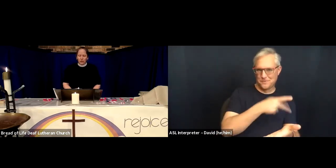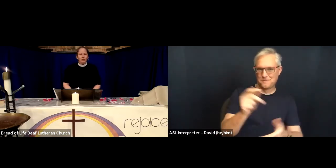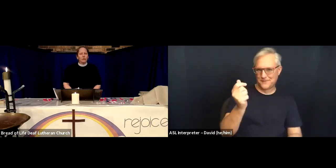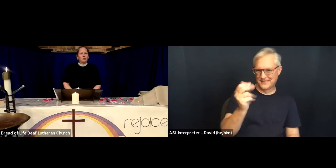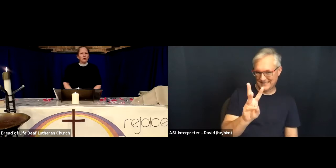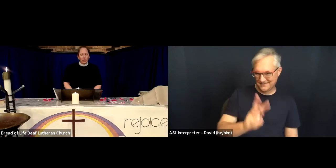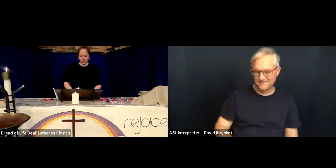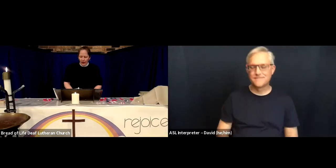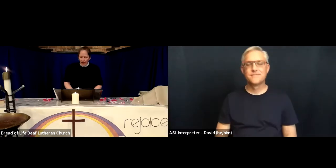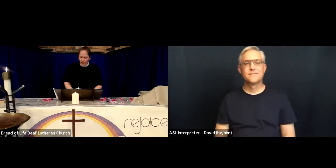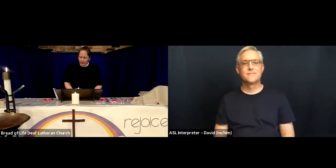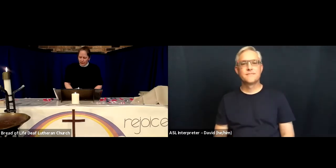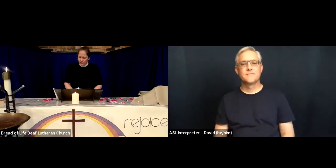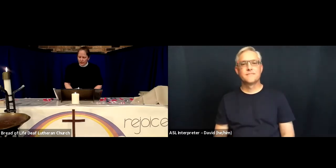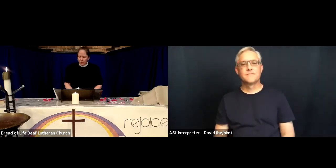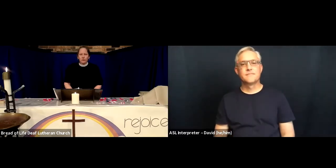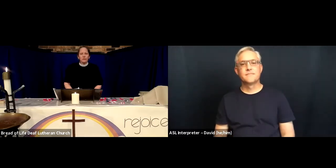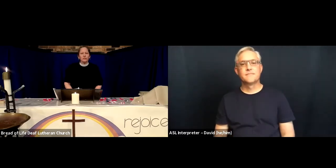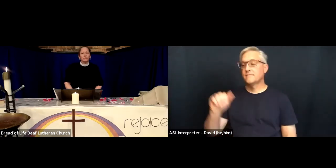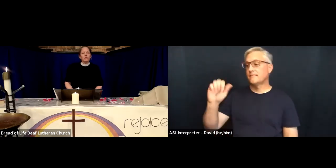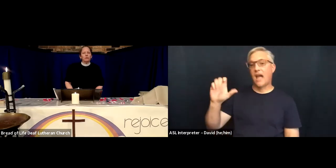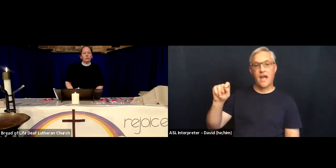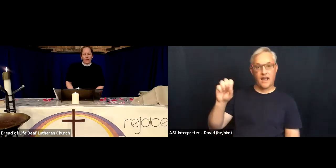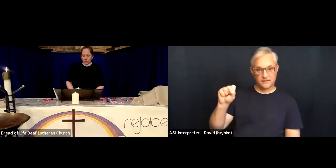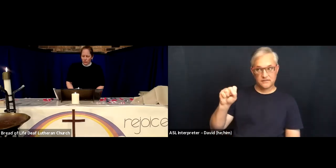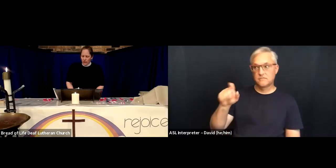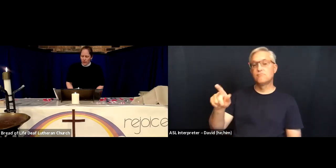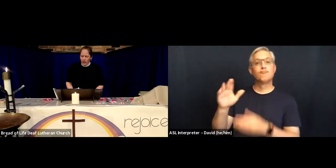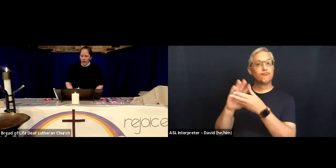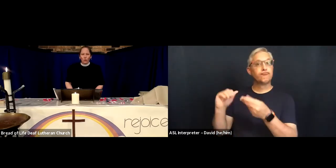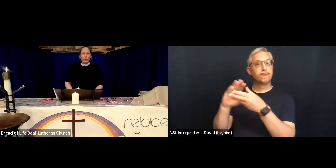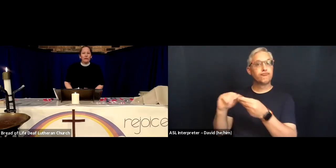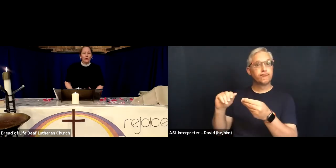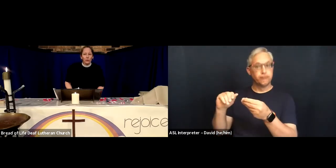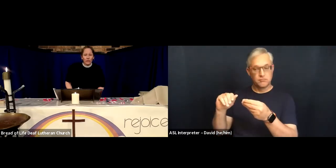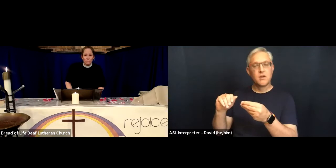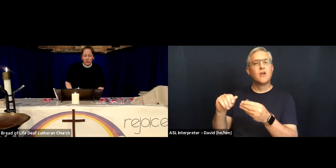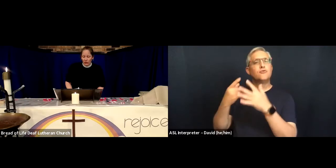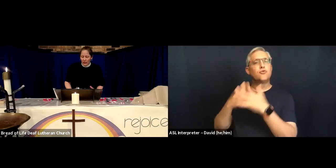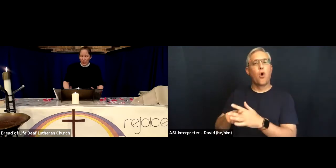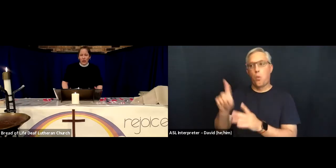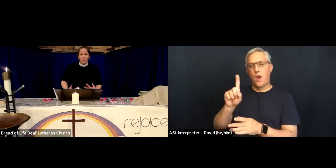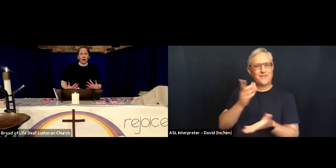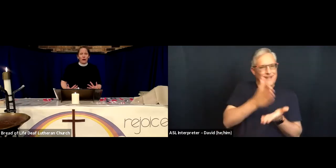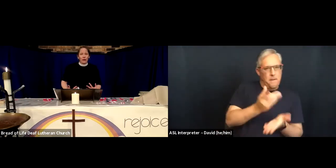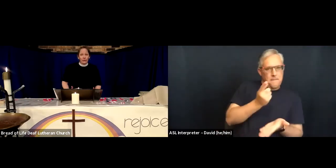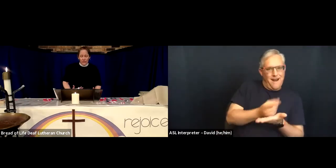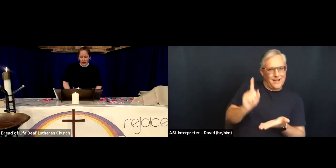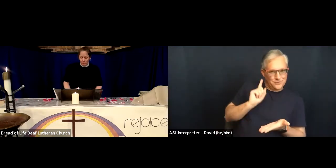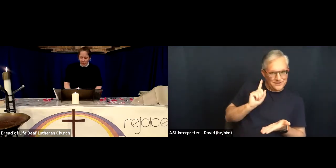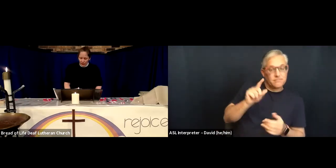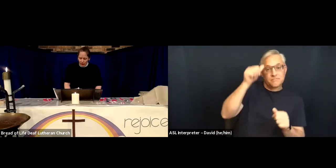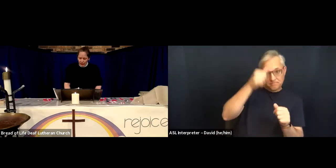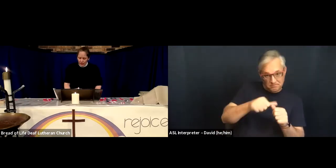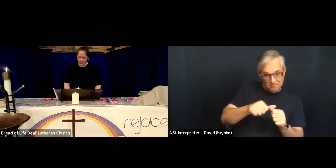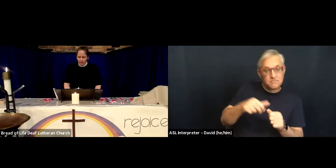The reading from the book of Acts continues the story from last week when the Holy Spirit came on the day